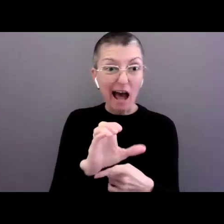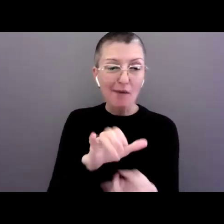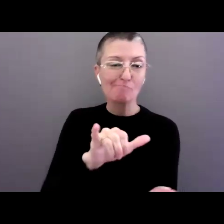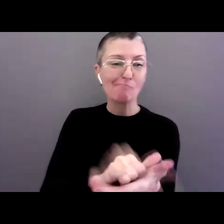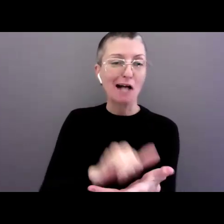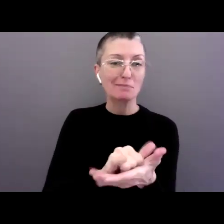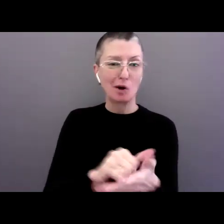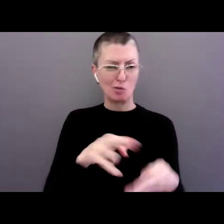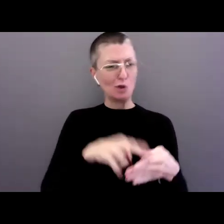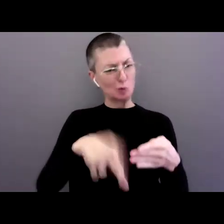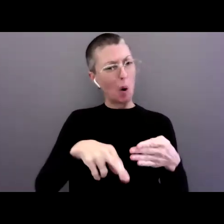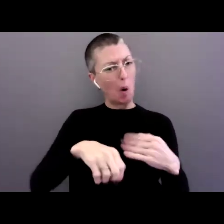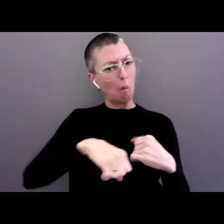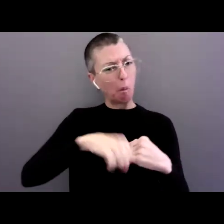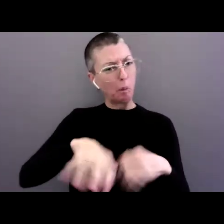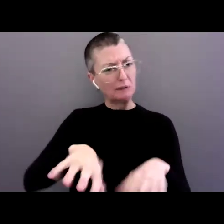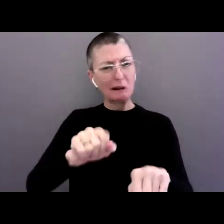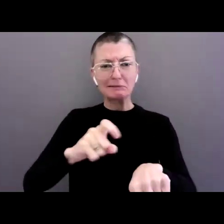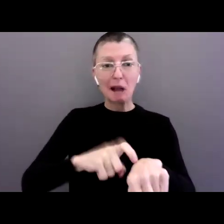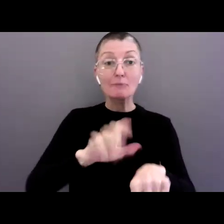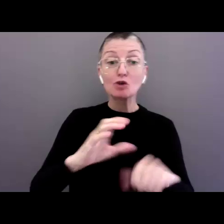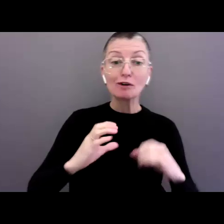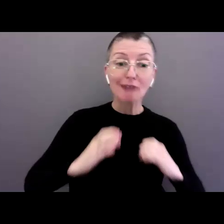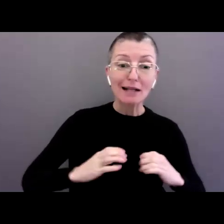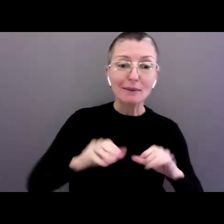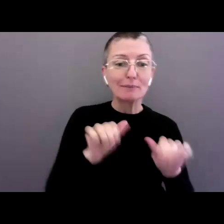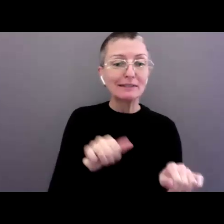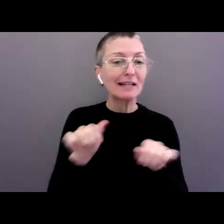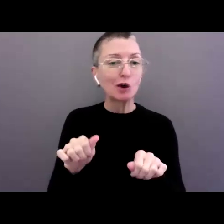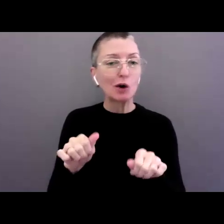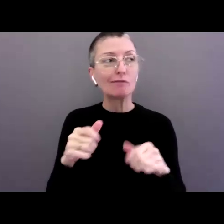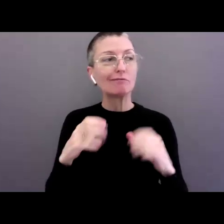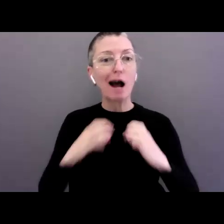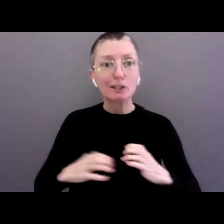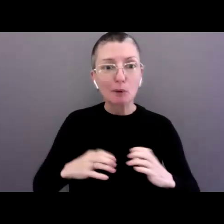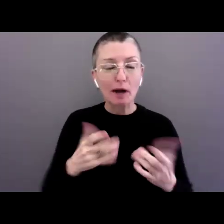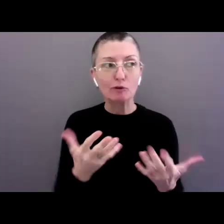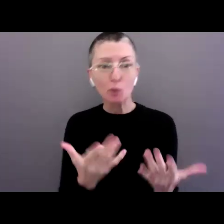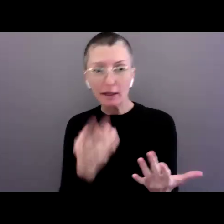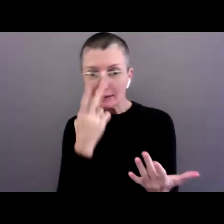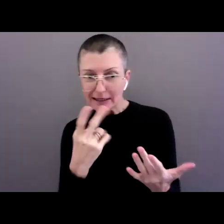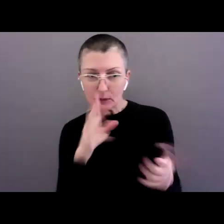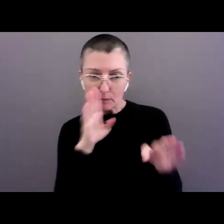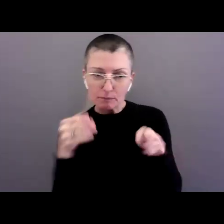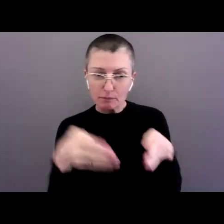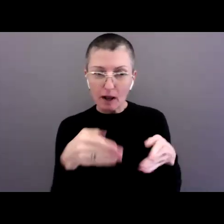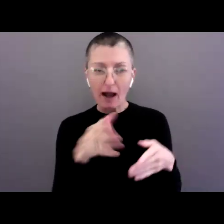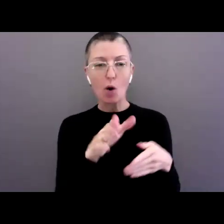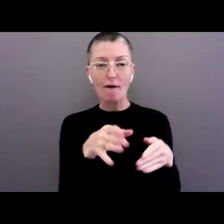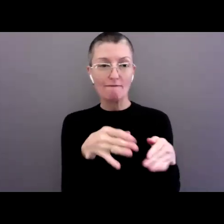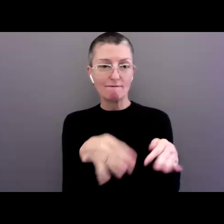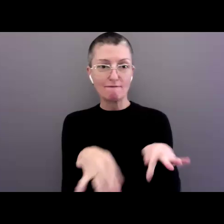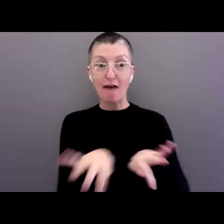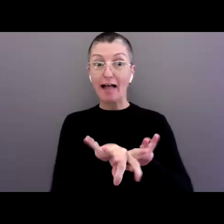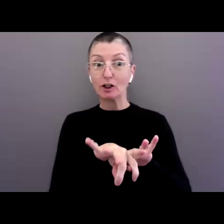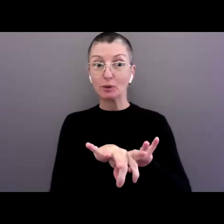to your customer or potential customer right then and there, then you want to more so concentrate on your value propositions. So